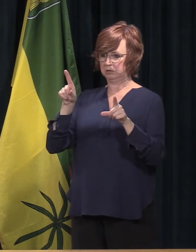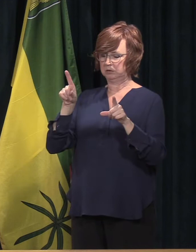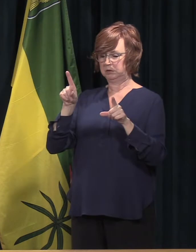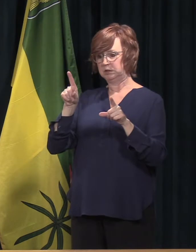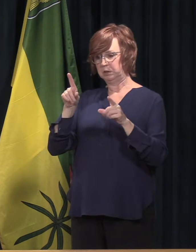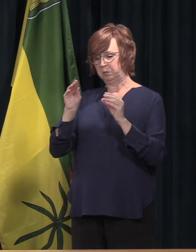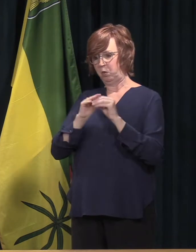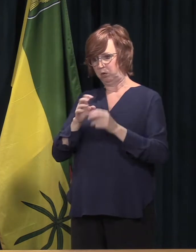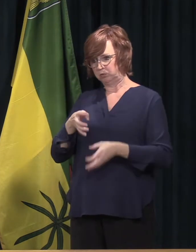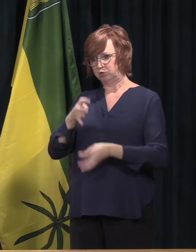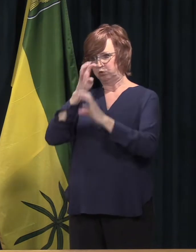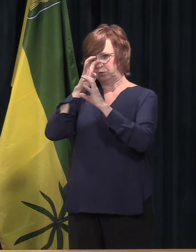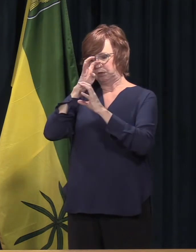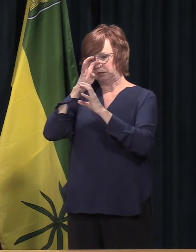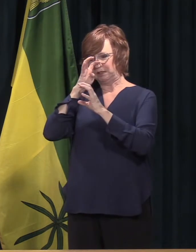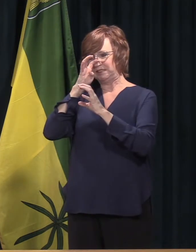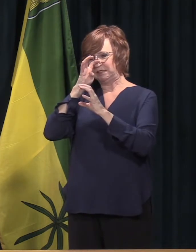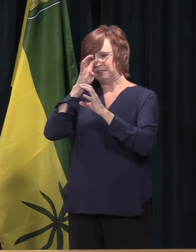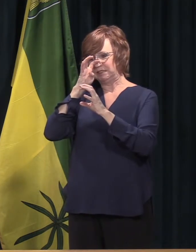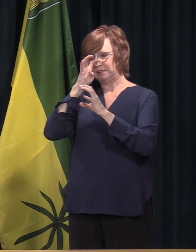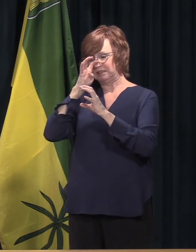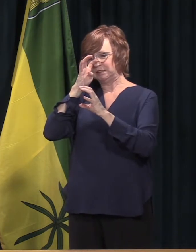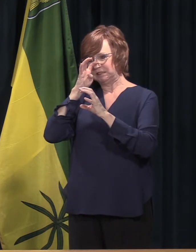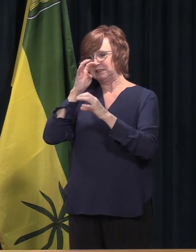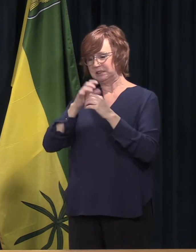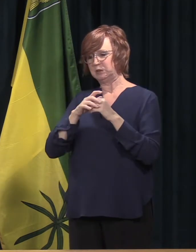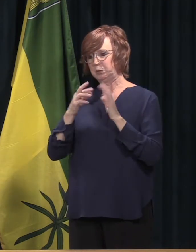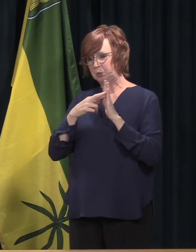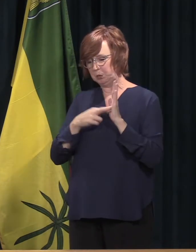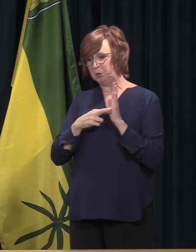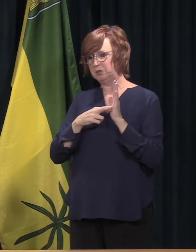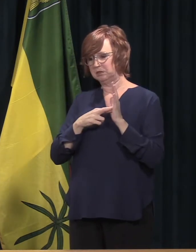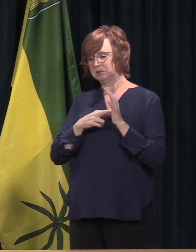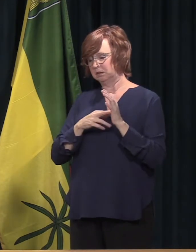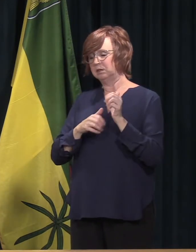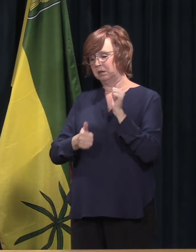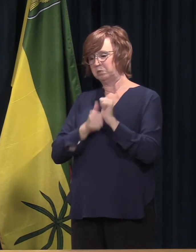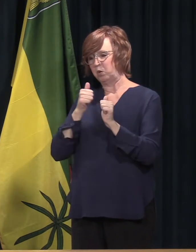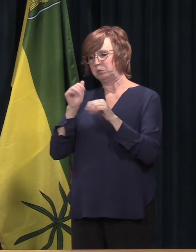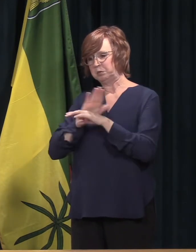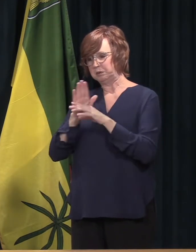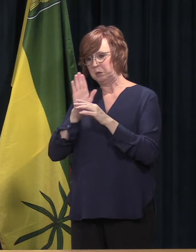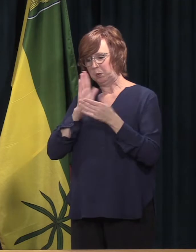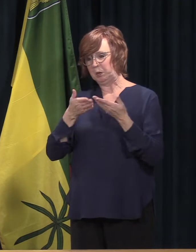most businesses will comply, either to close if that's what's in the